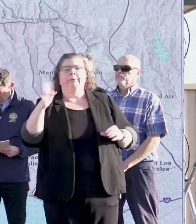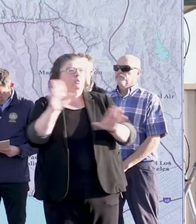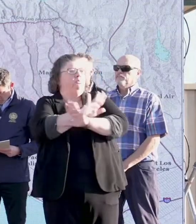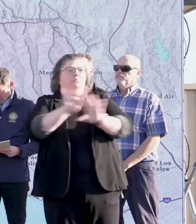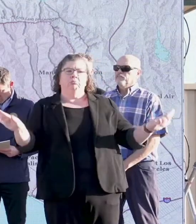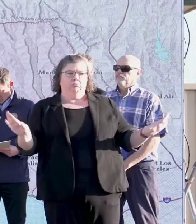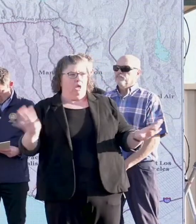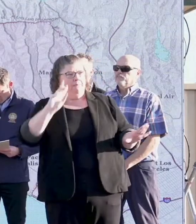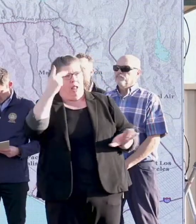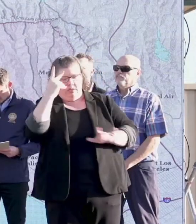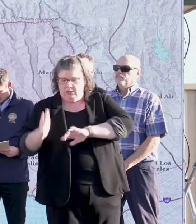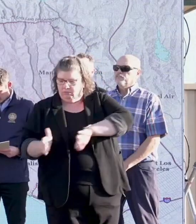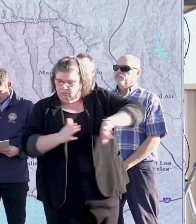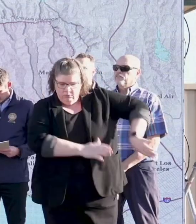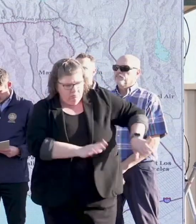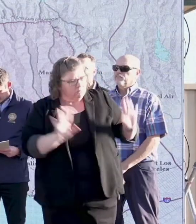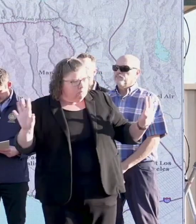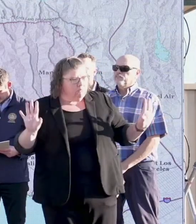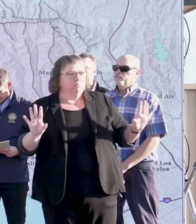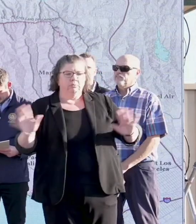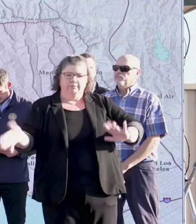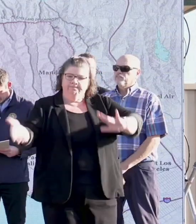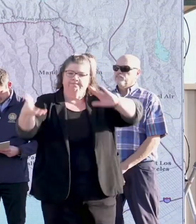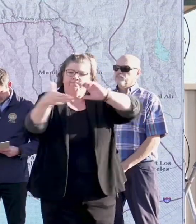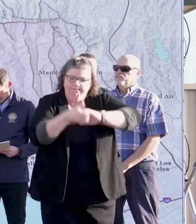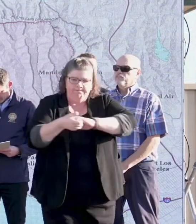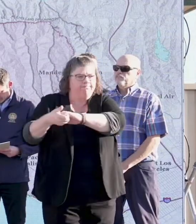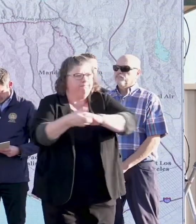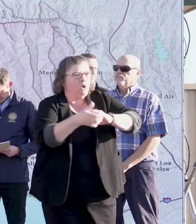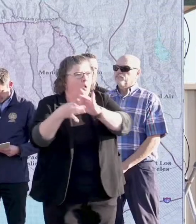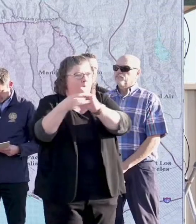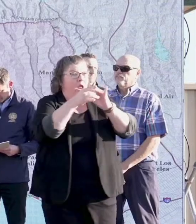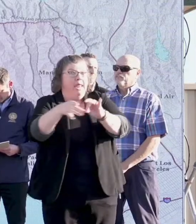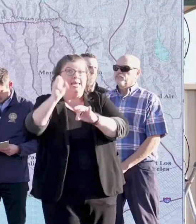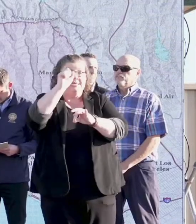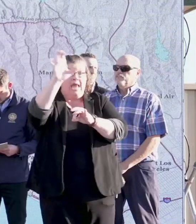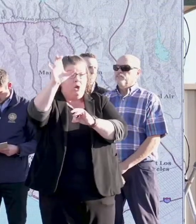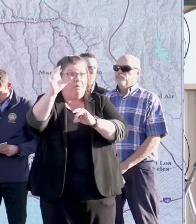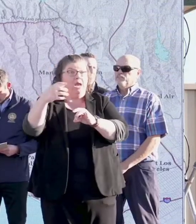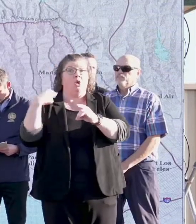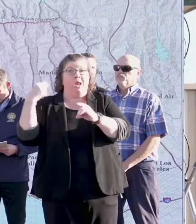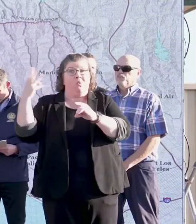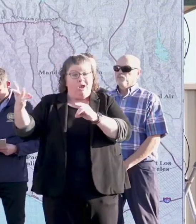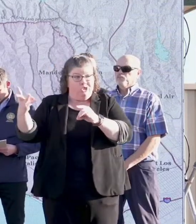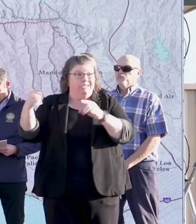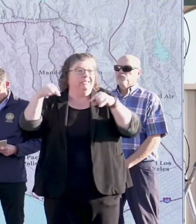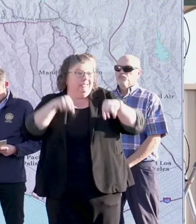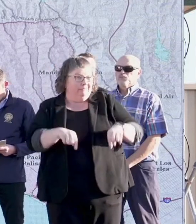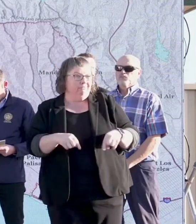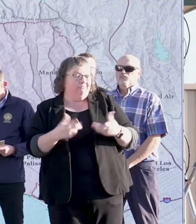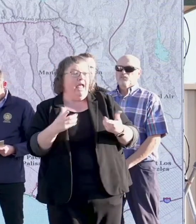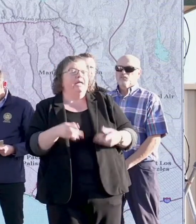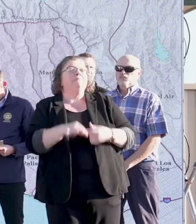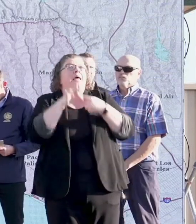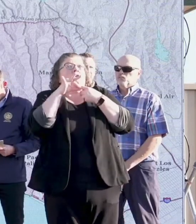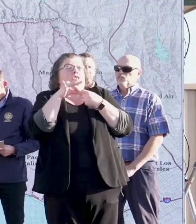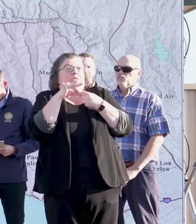to ensure greater bipartisan cooperation, both in Sacramento and in Washington, to especially as